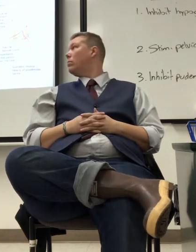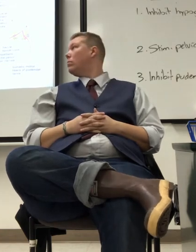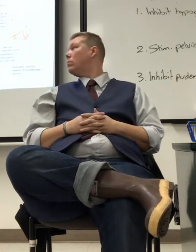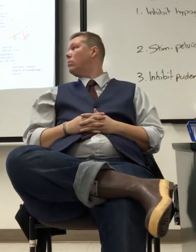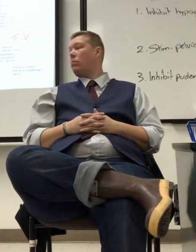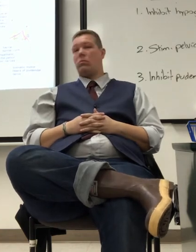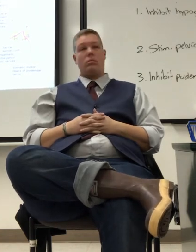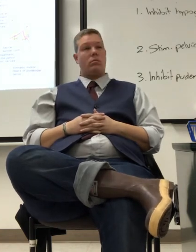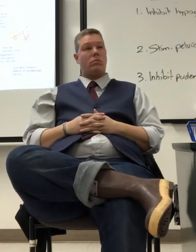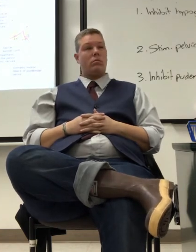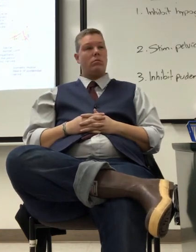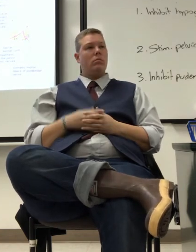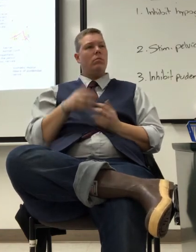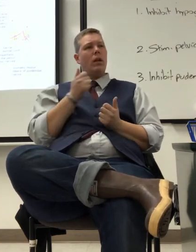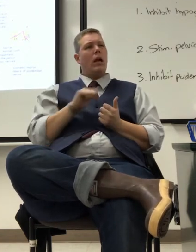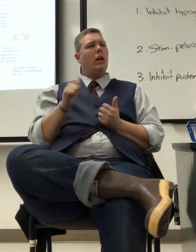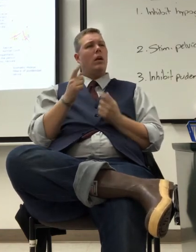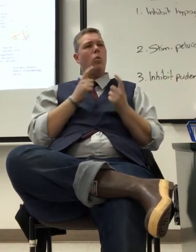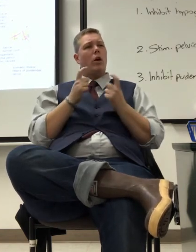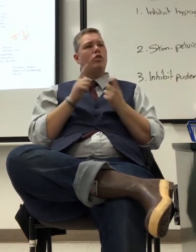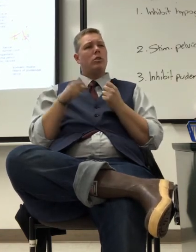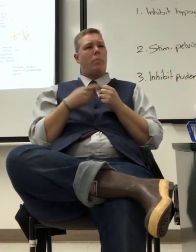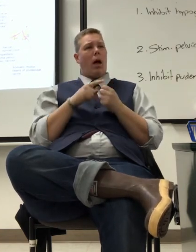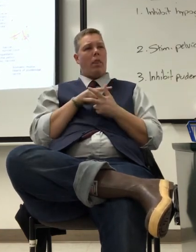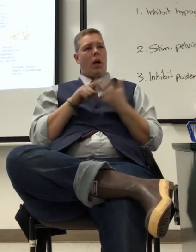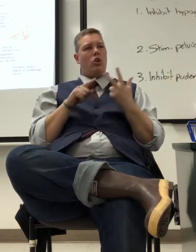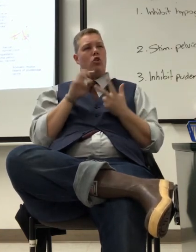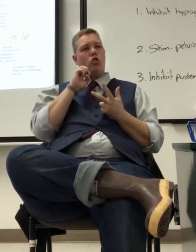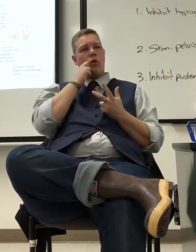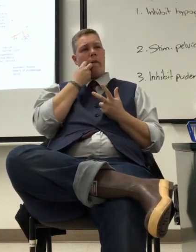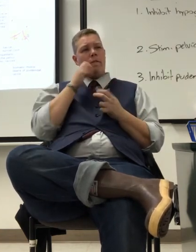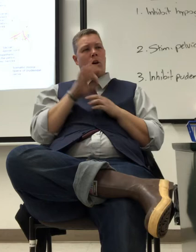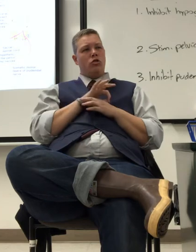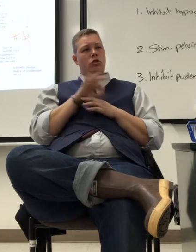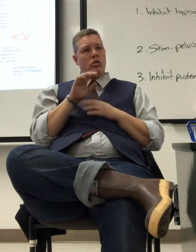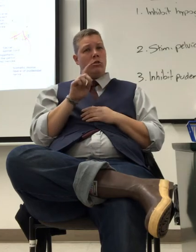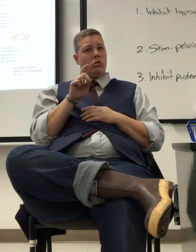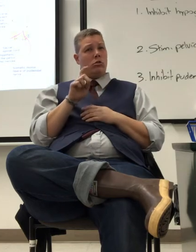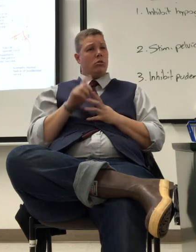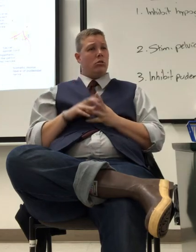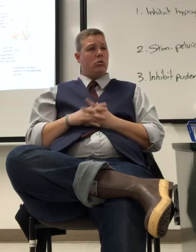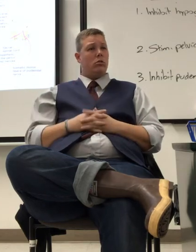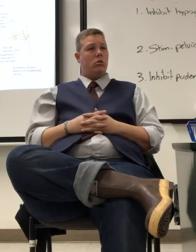Are any questions on any of those nerve functions? So we're going to shift gears here.